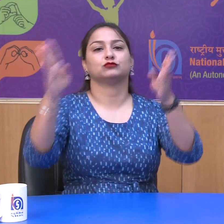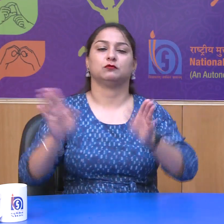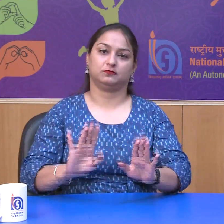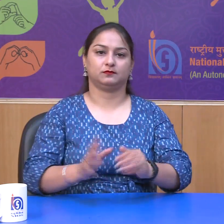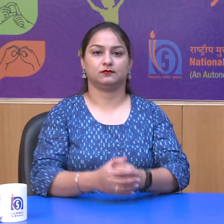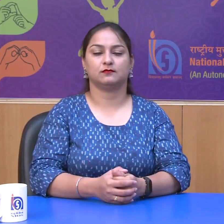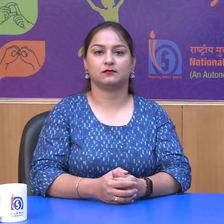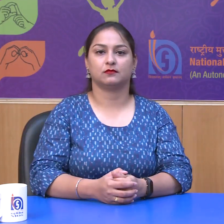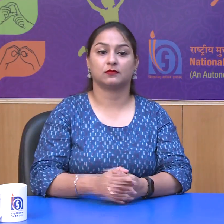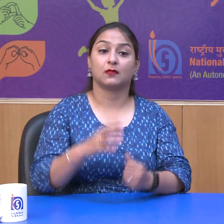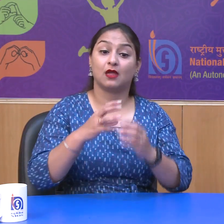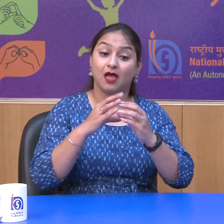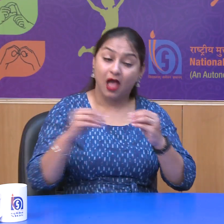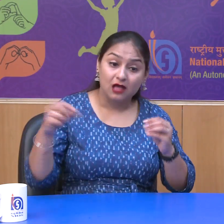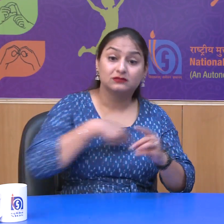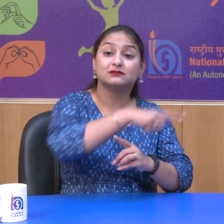as people of this area are